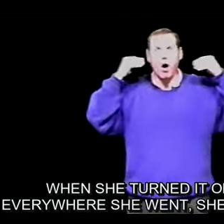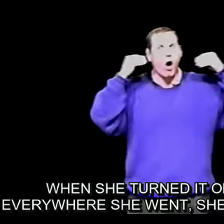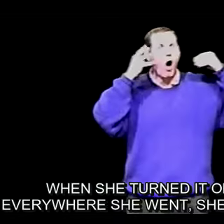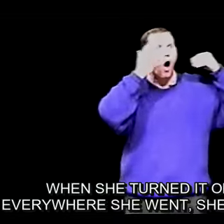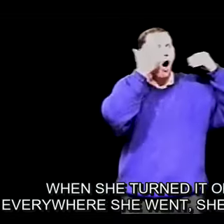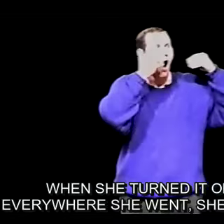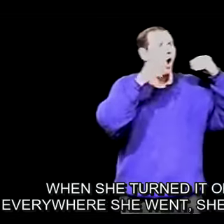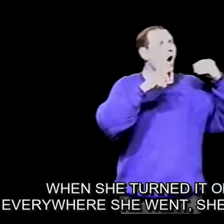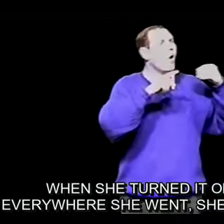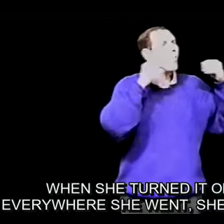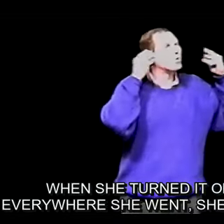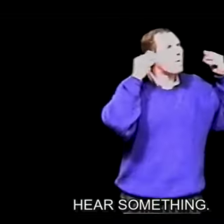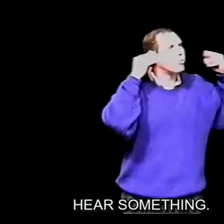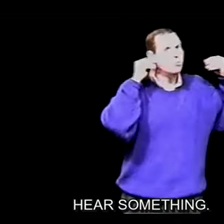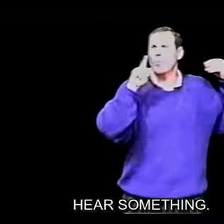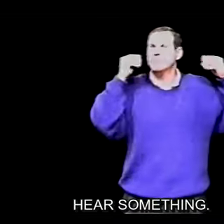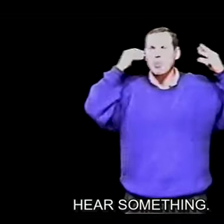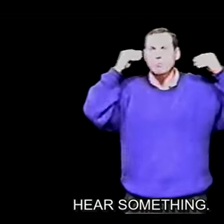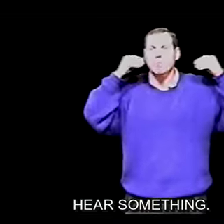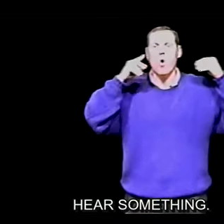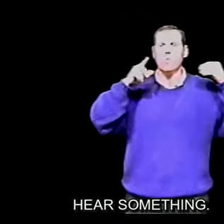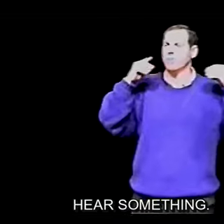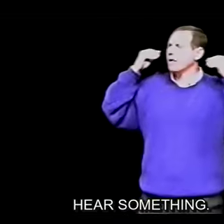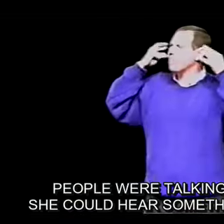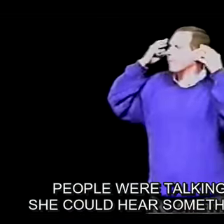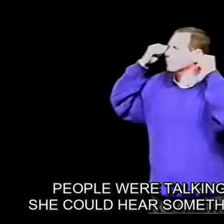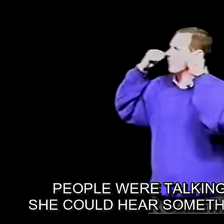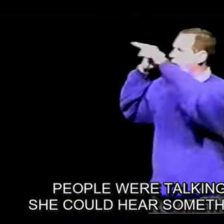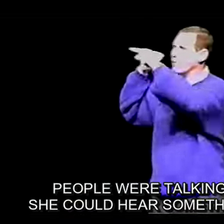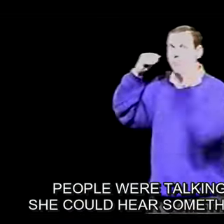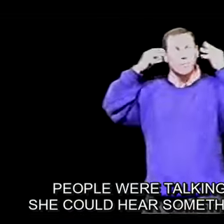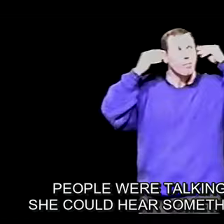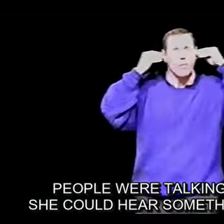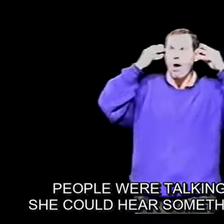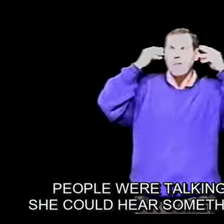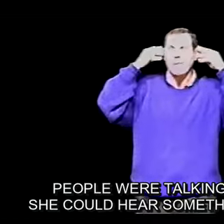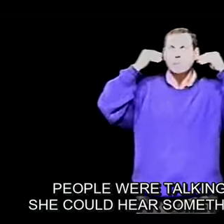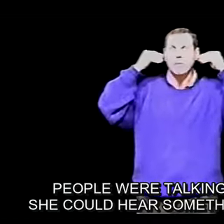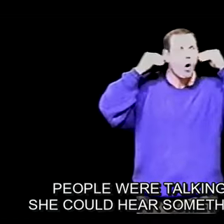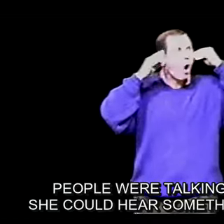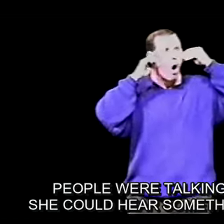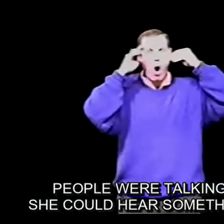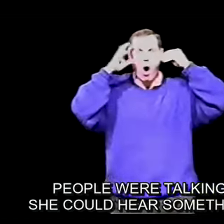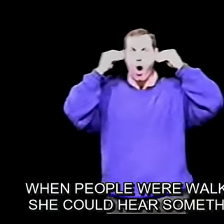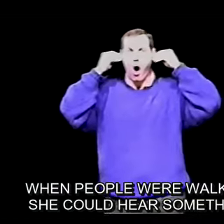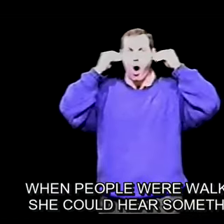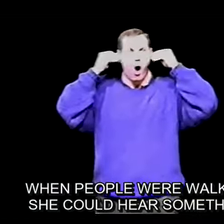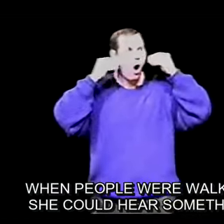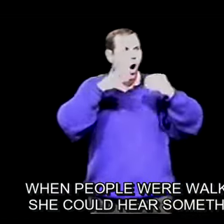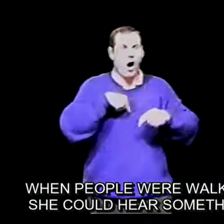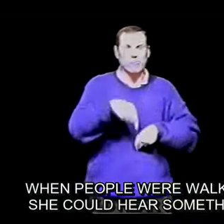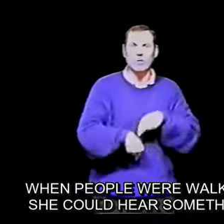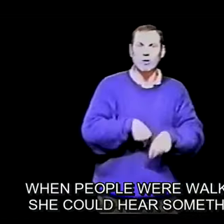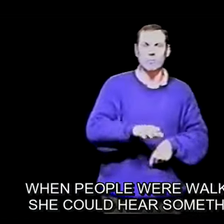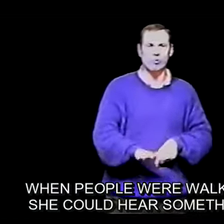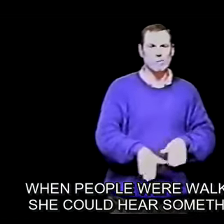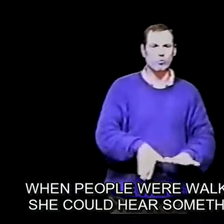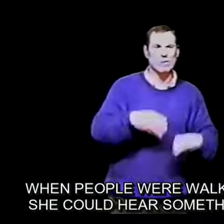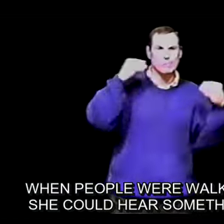something. People were talking, she could hear something. When people were walking, she could hear something. When she moved